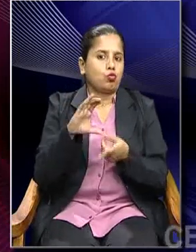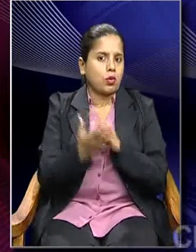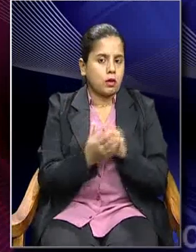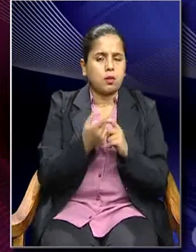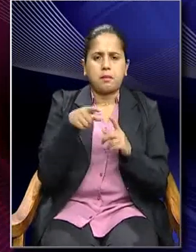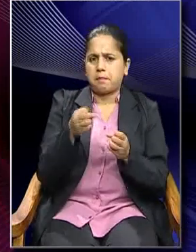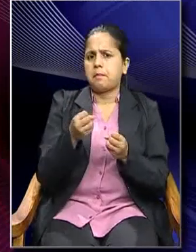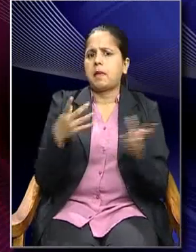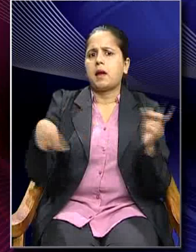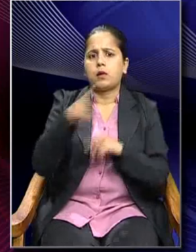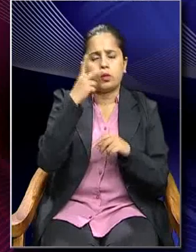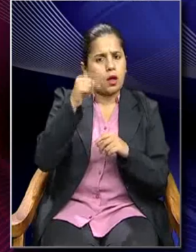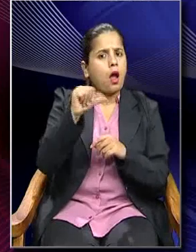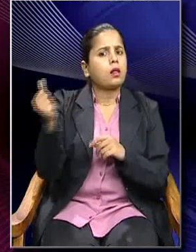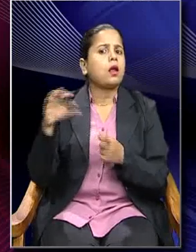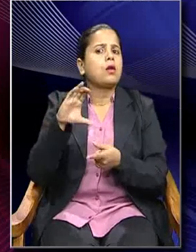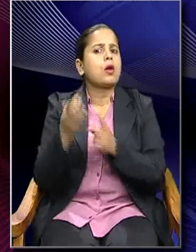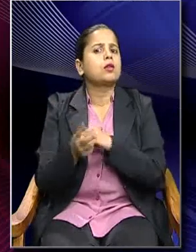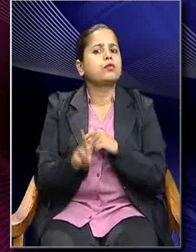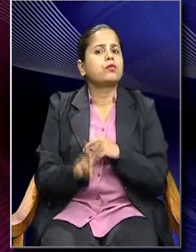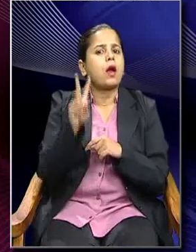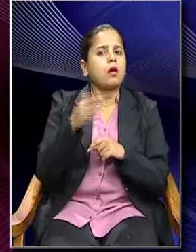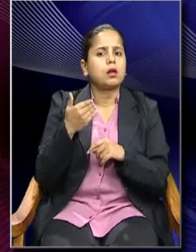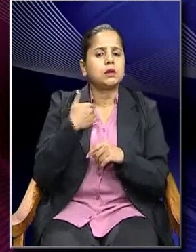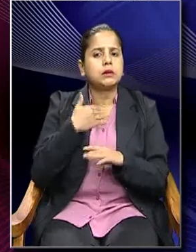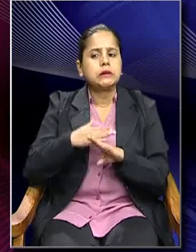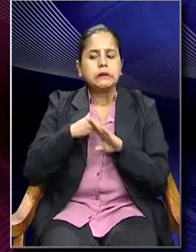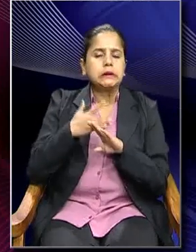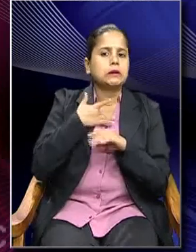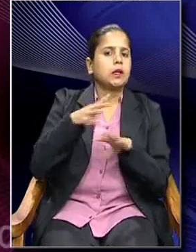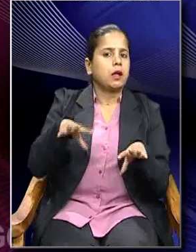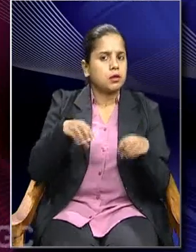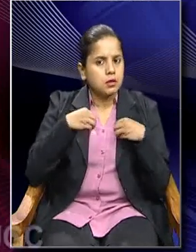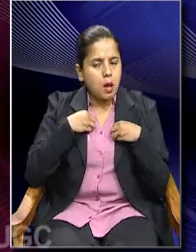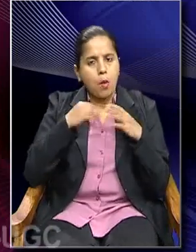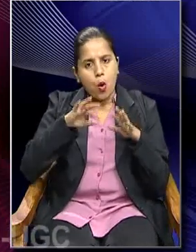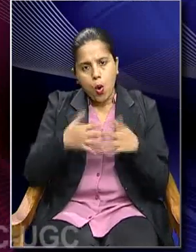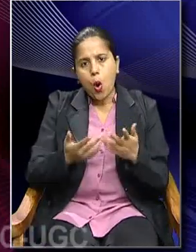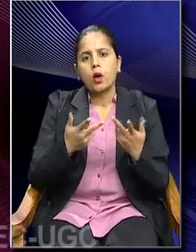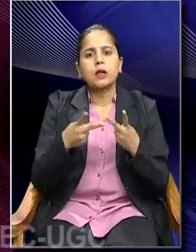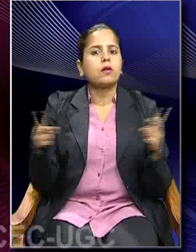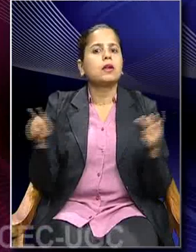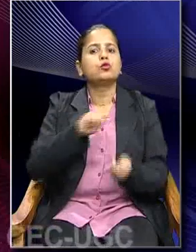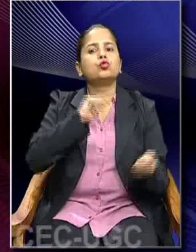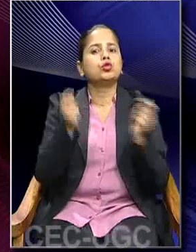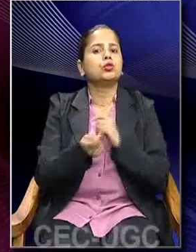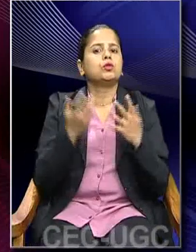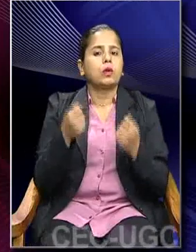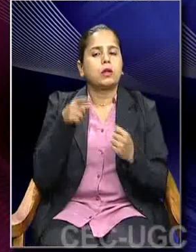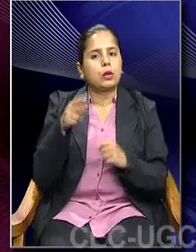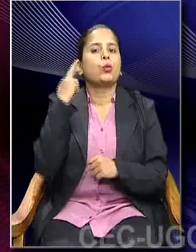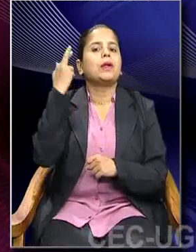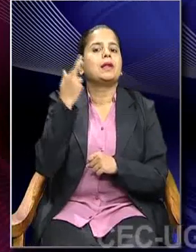other cultural values that prevent us from accepting or adopting the material change, and